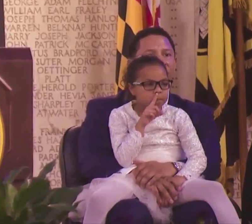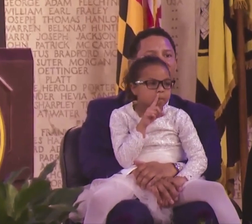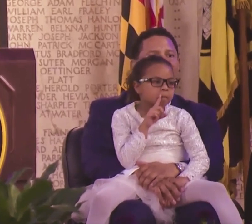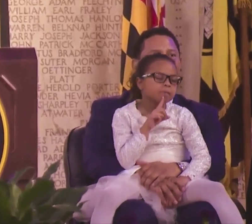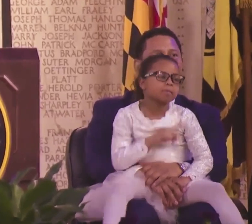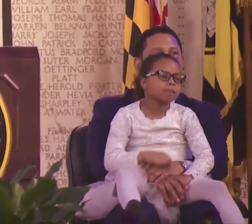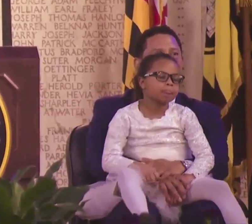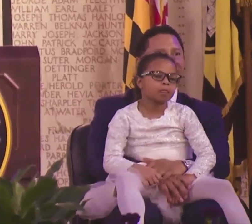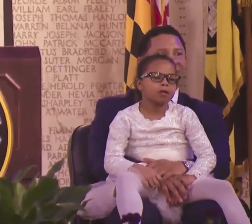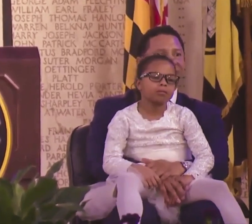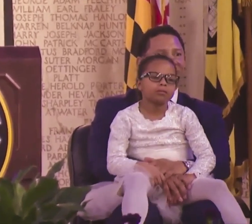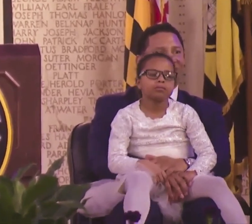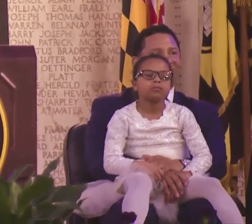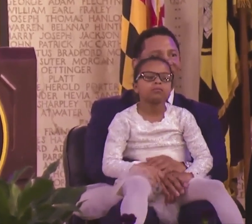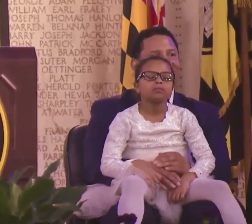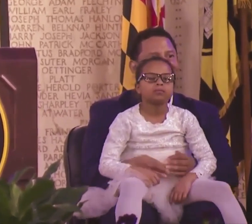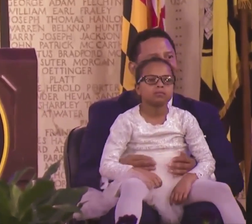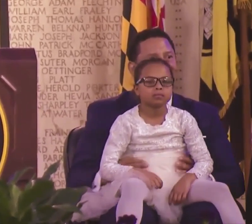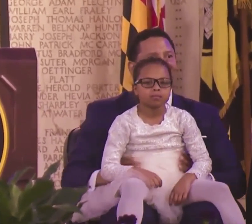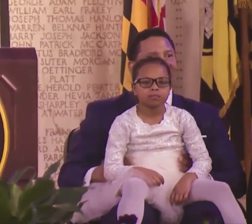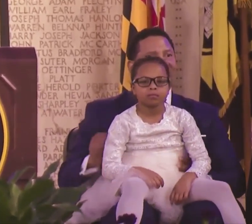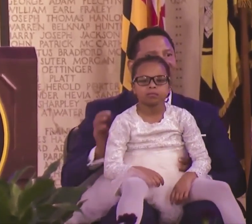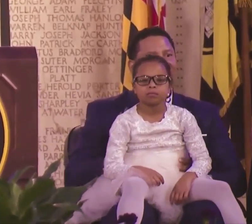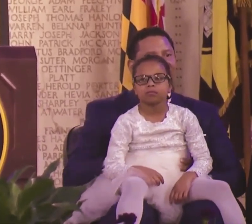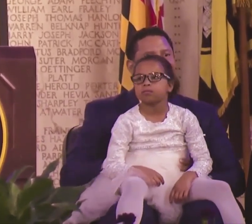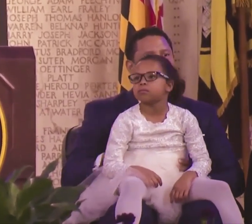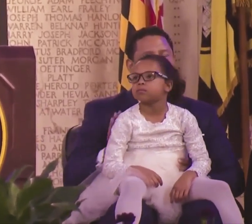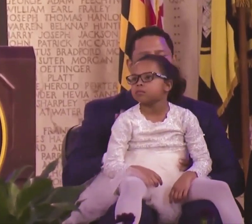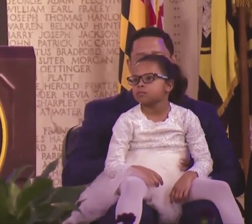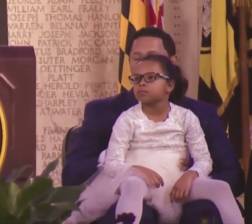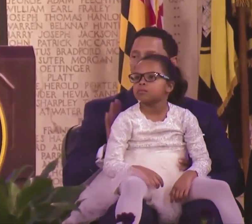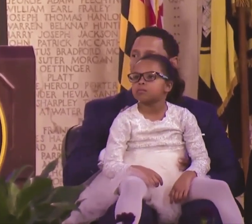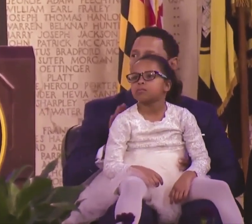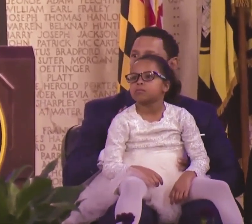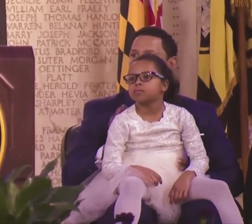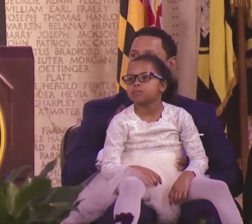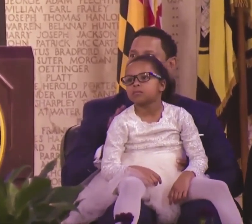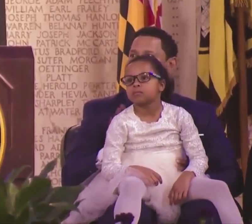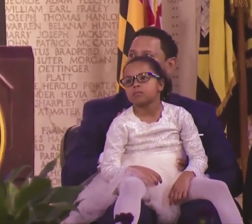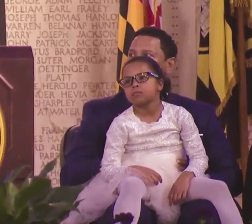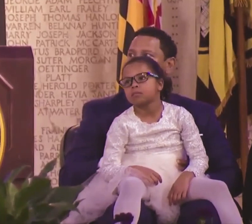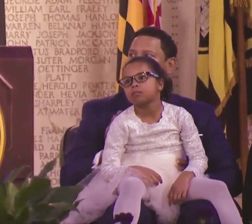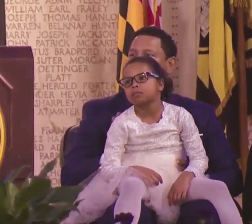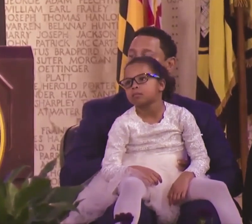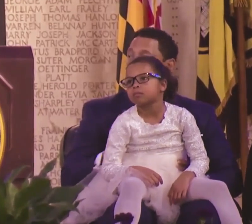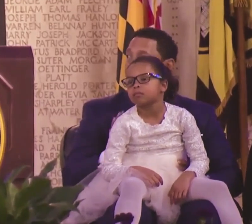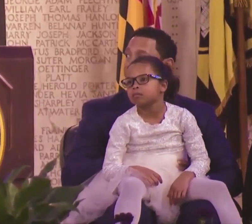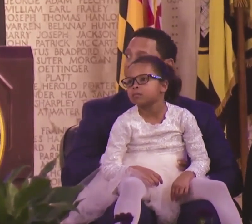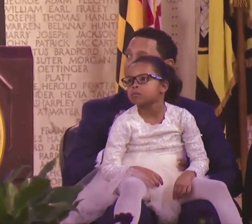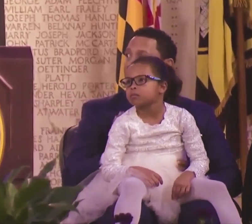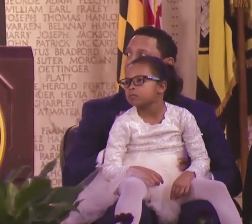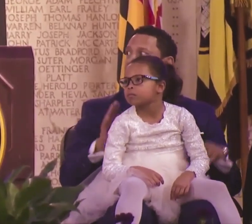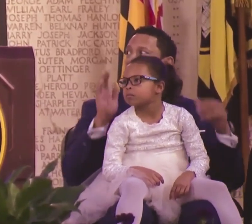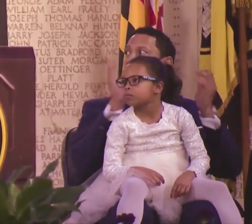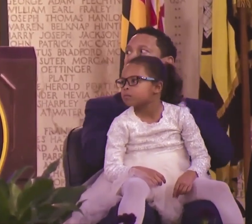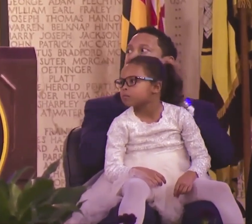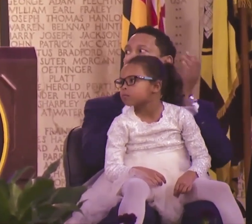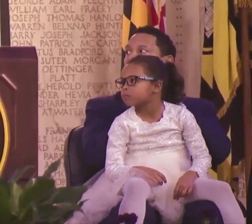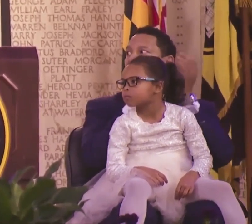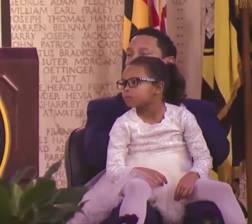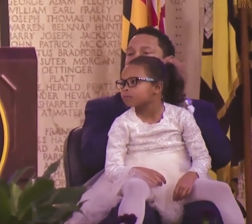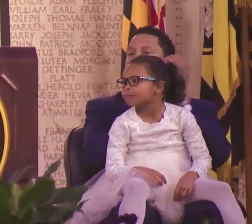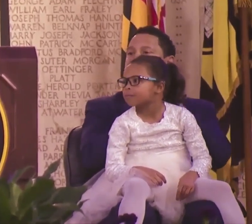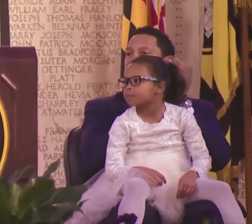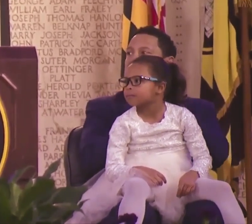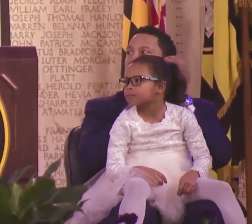coming. I look forward to seeing you on the radio, and I will leave the light on for you. Rabbi Tenenbaum.